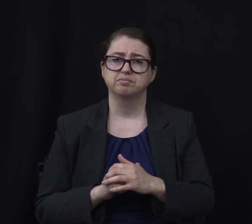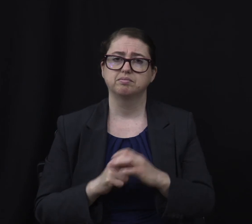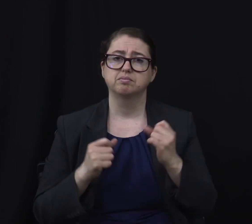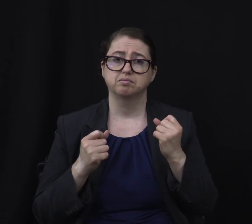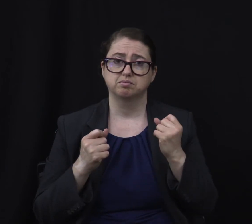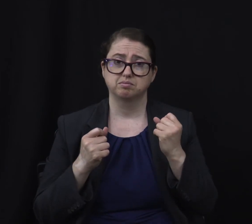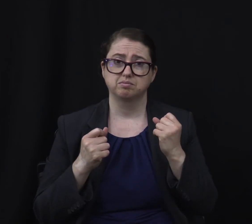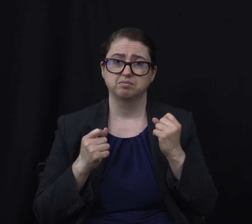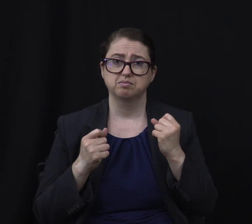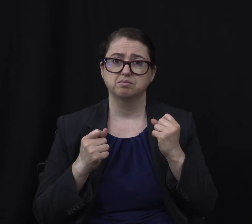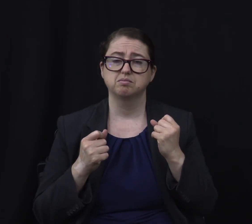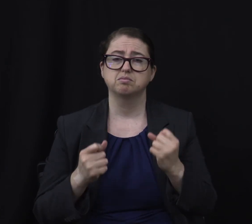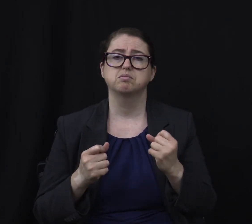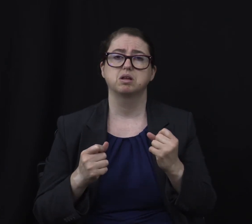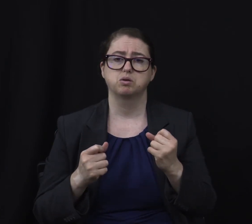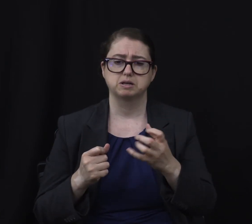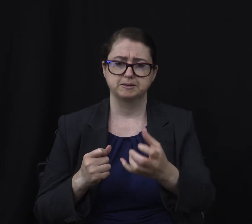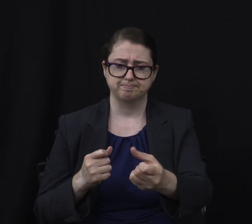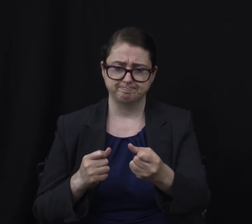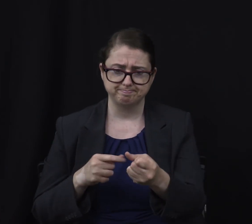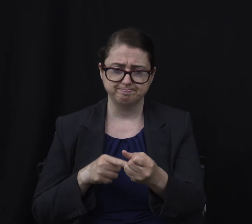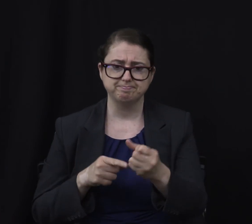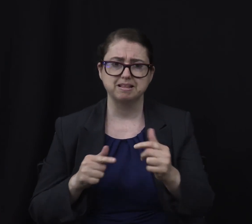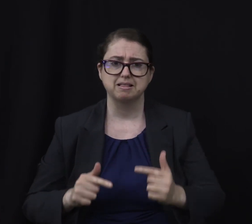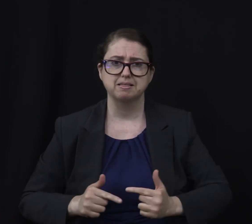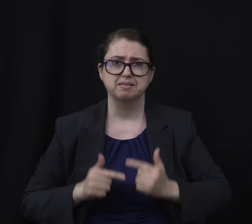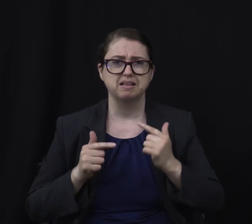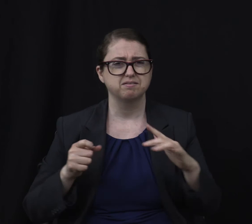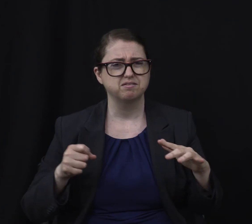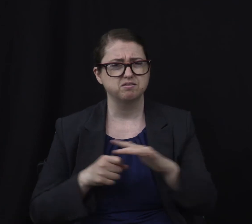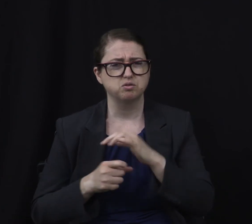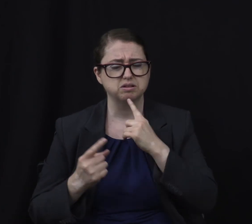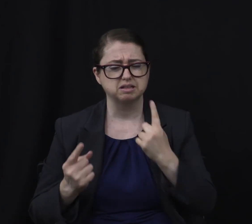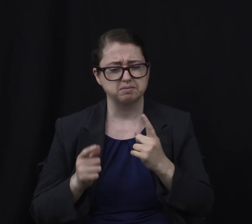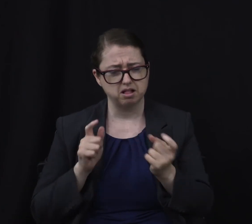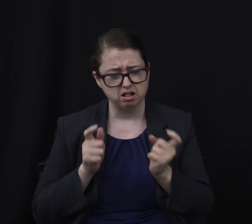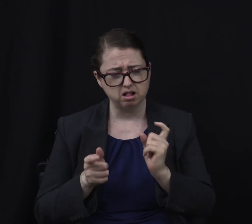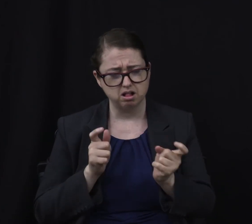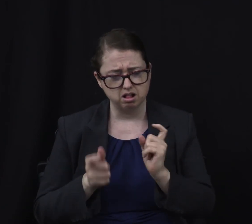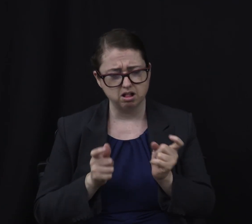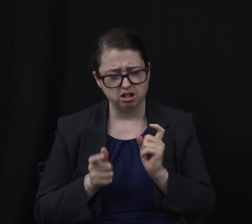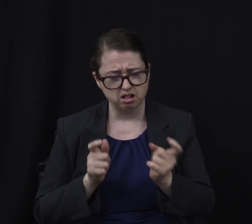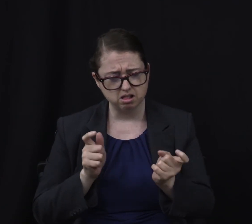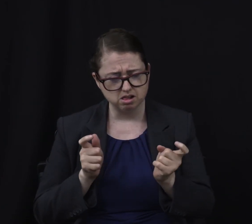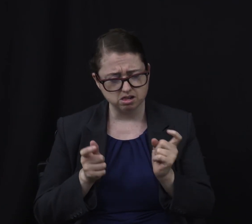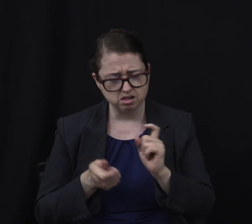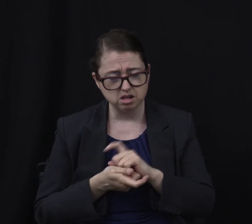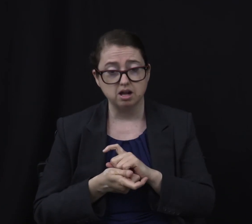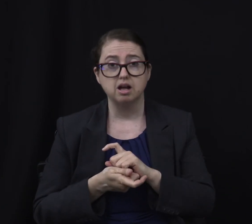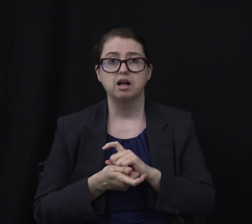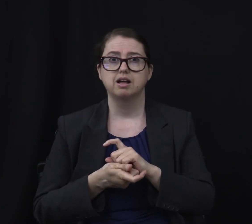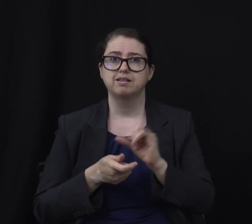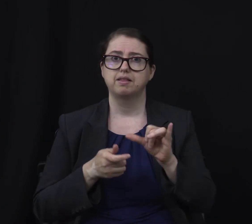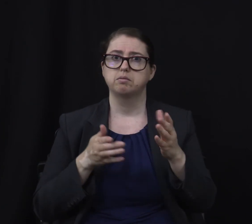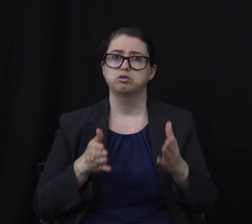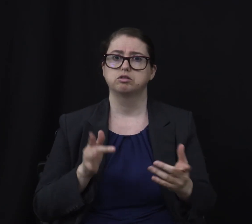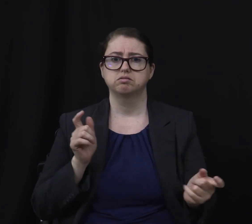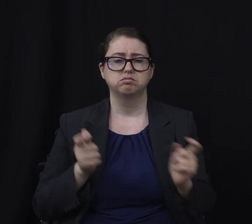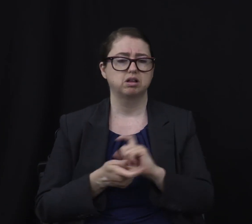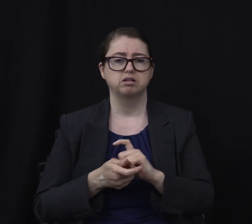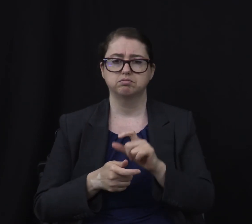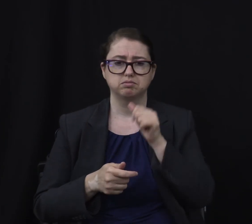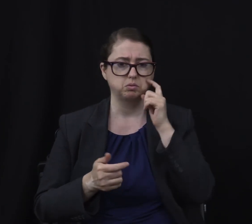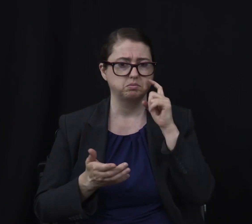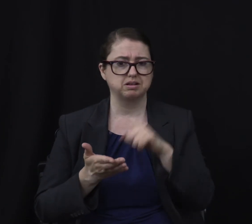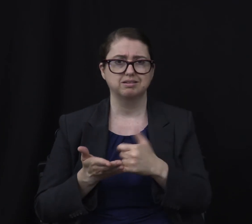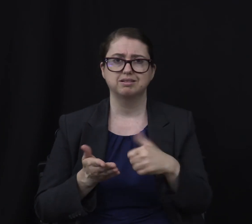drenched in sin and work a complete transformation so that you and I barely even recognize that person. That's the power